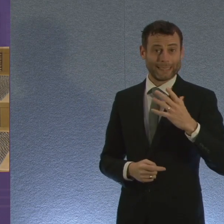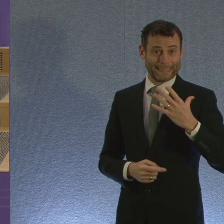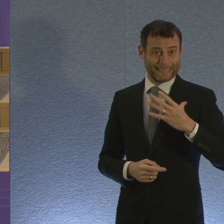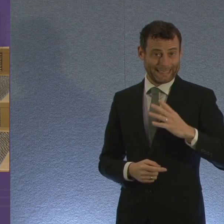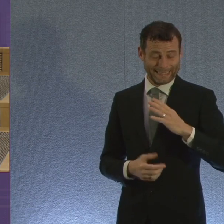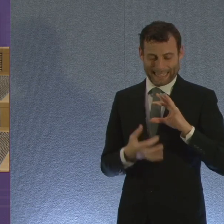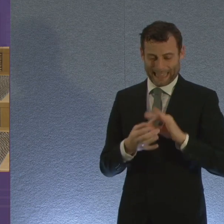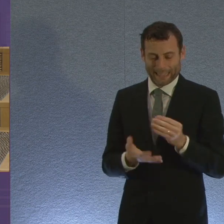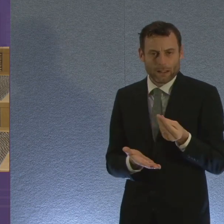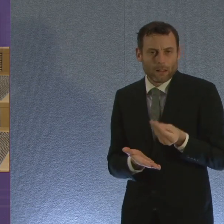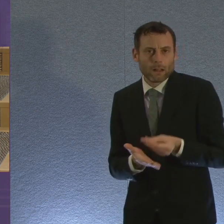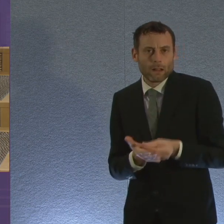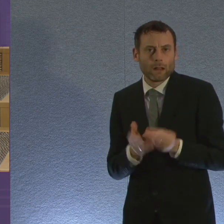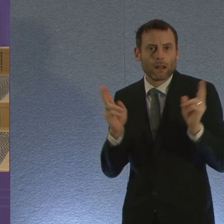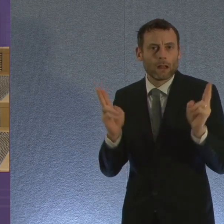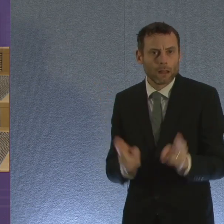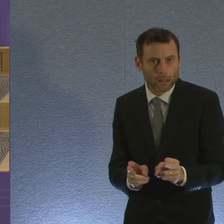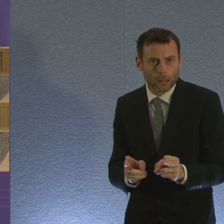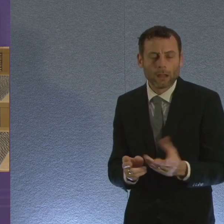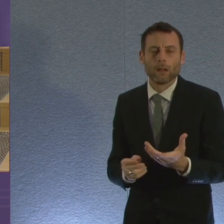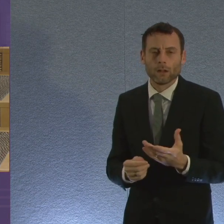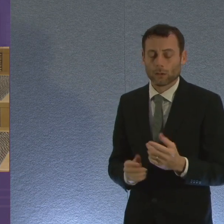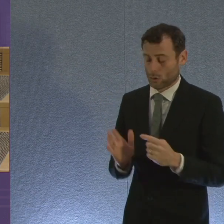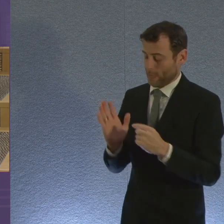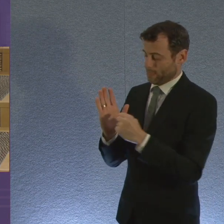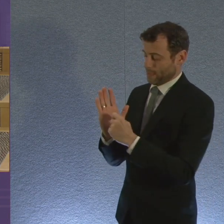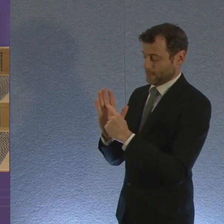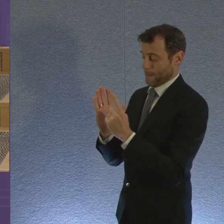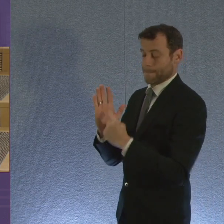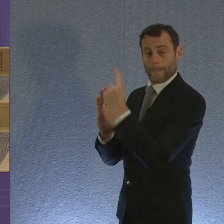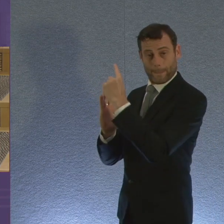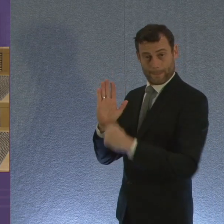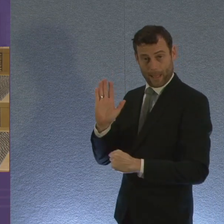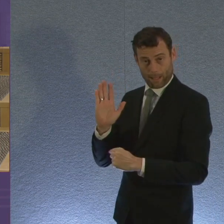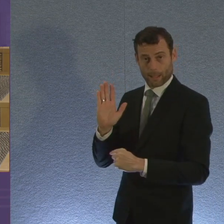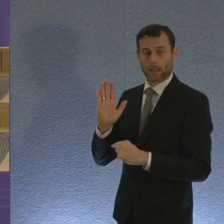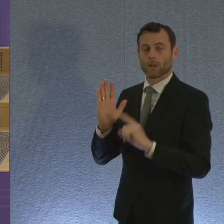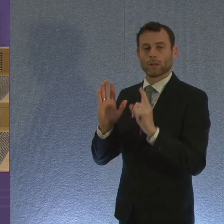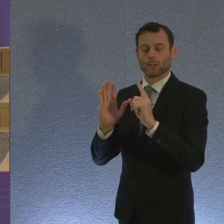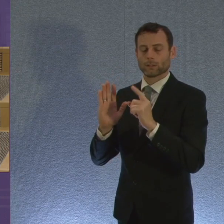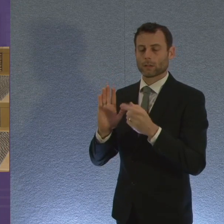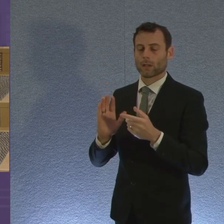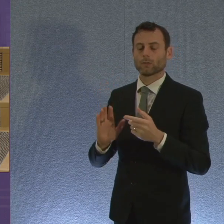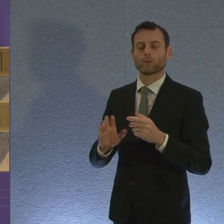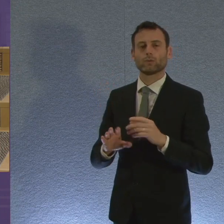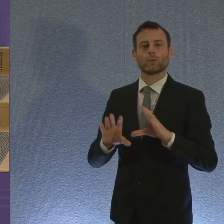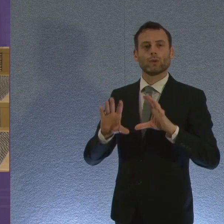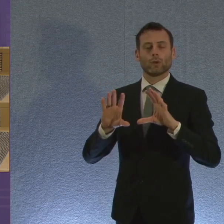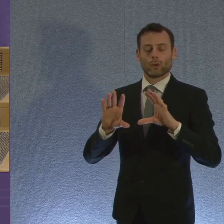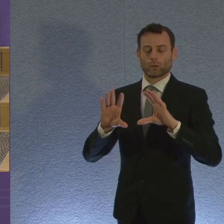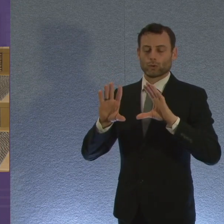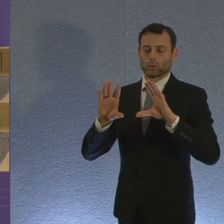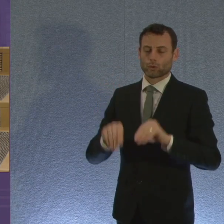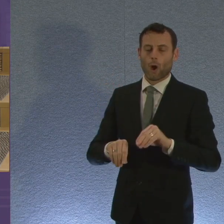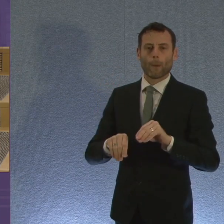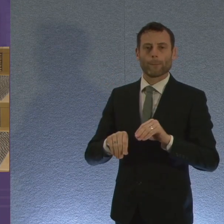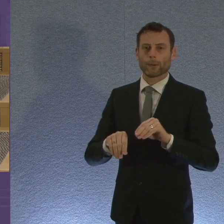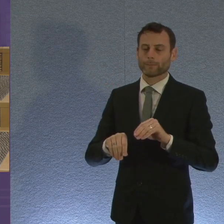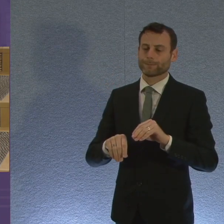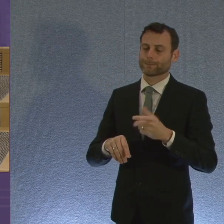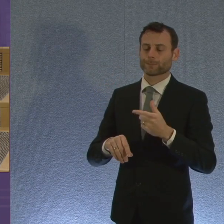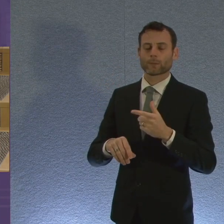the effects of the virus are causing. So the bill extends the current statutory moratorium on debt relief from 6 weeks to 6 months.